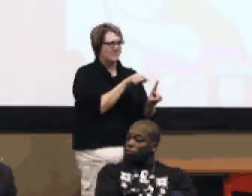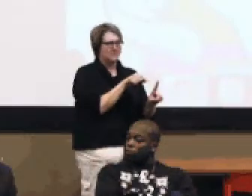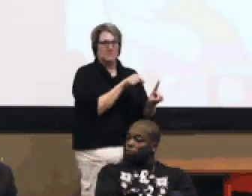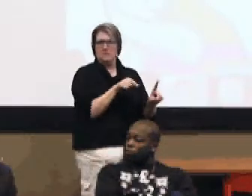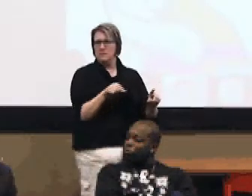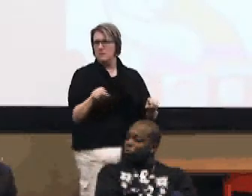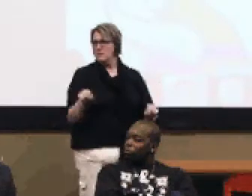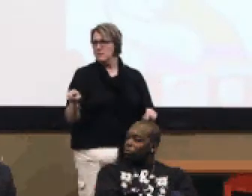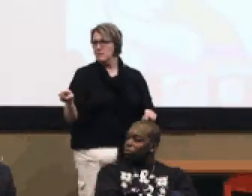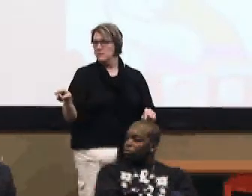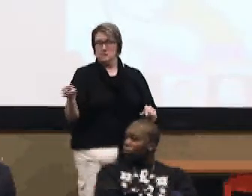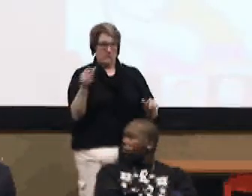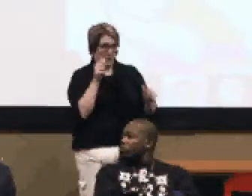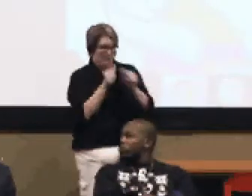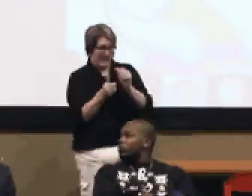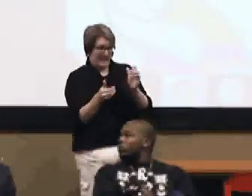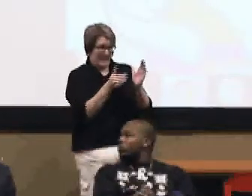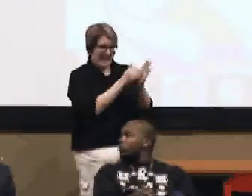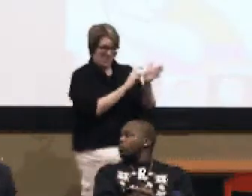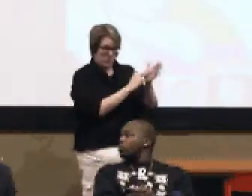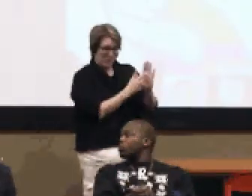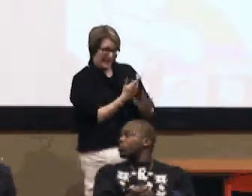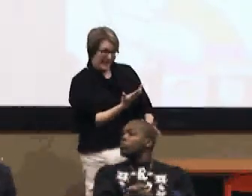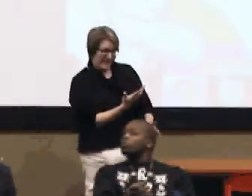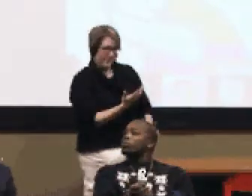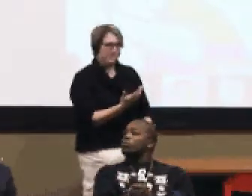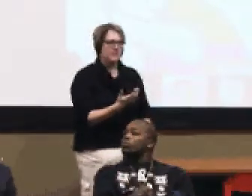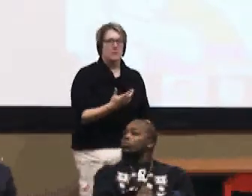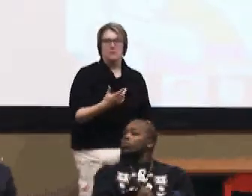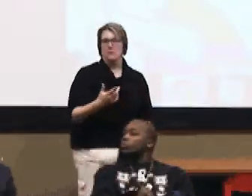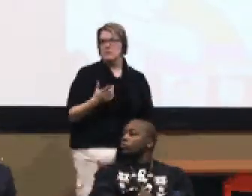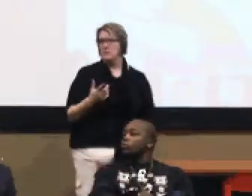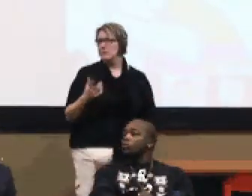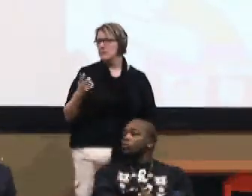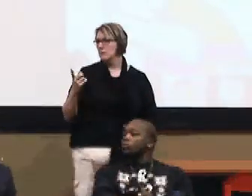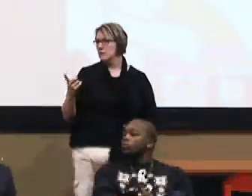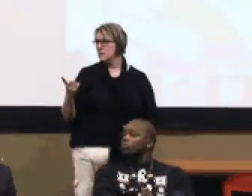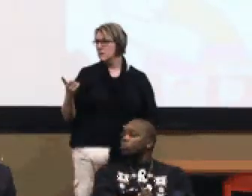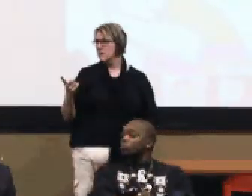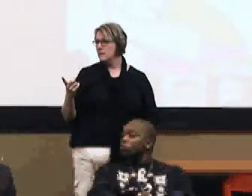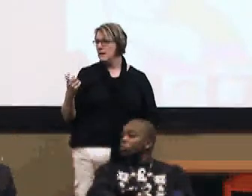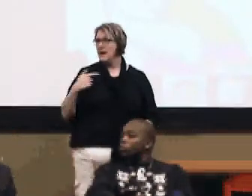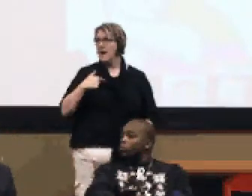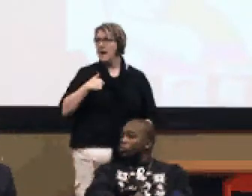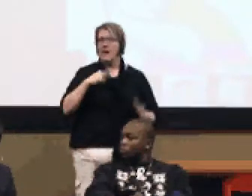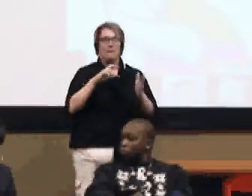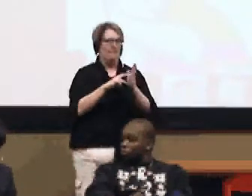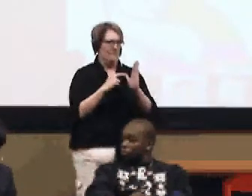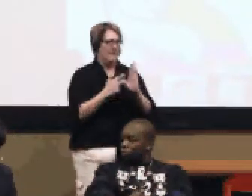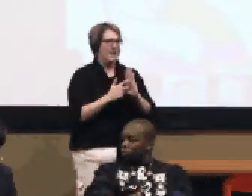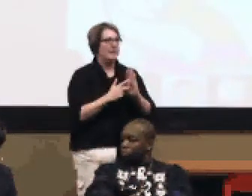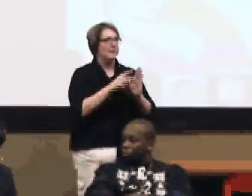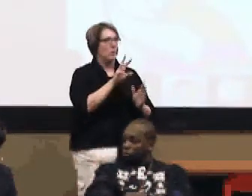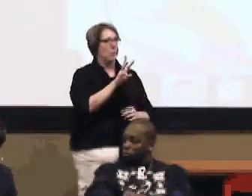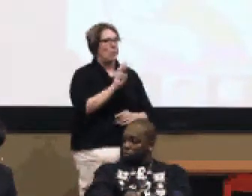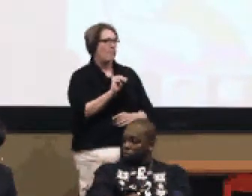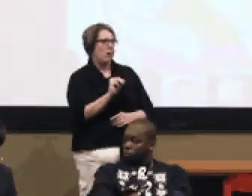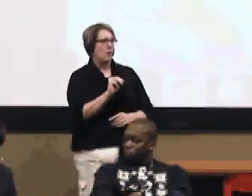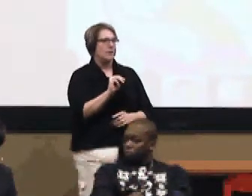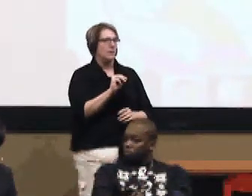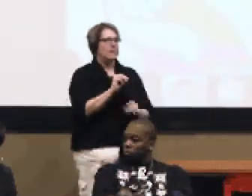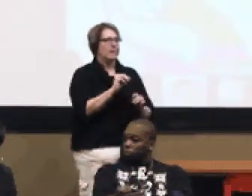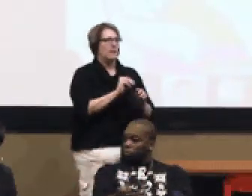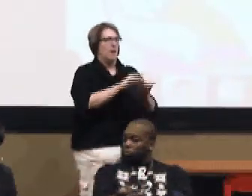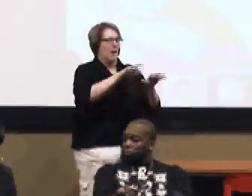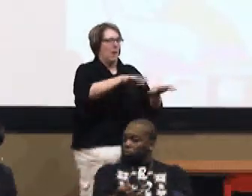I don't know if you want to compete against them? Like, what do you mean? How do you want to expand on that at all? I just mean say Walmart saturates